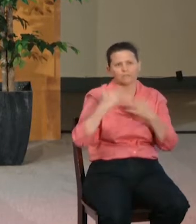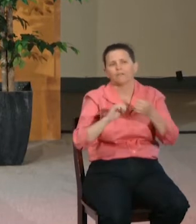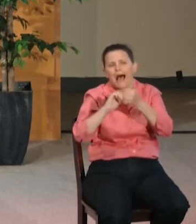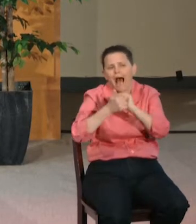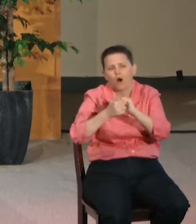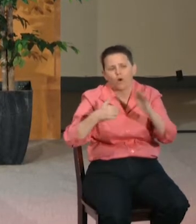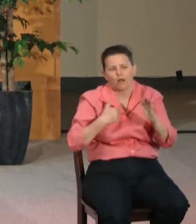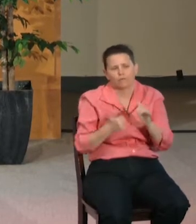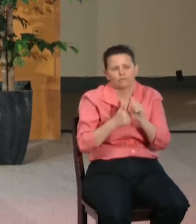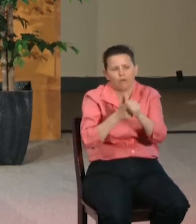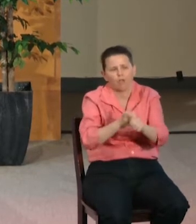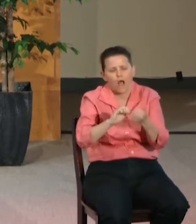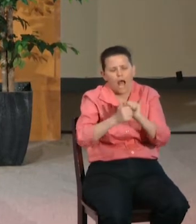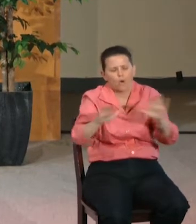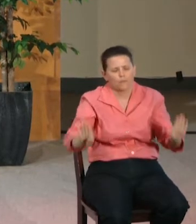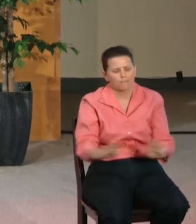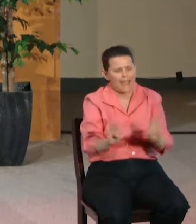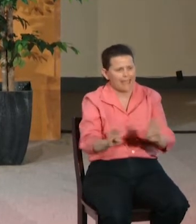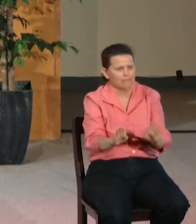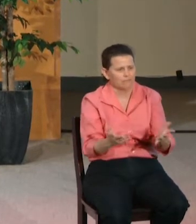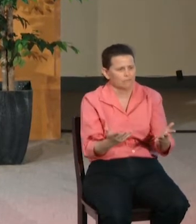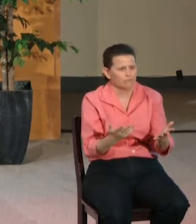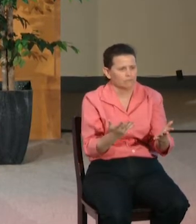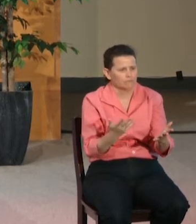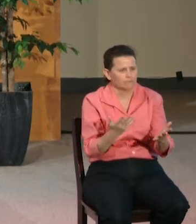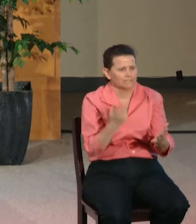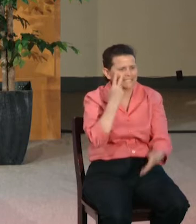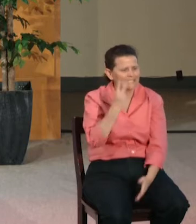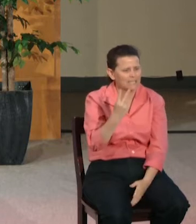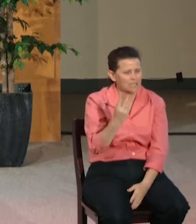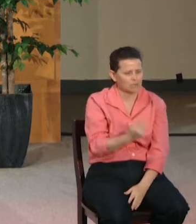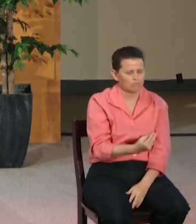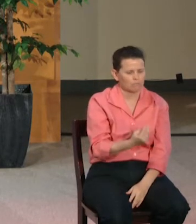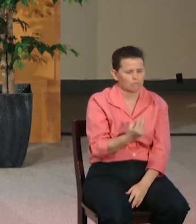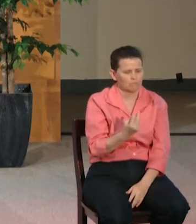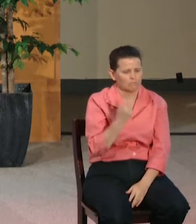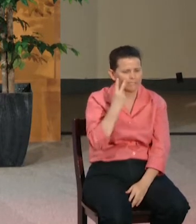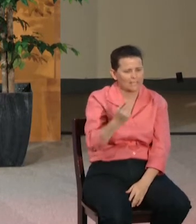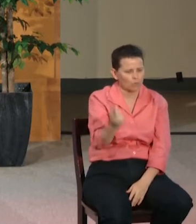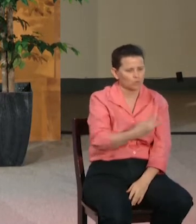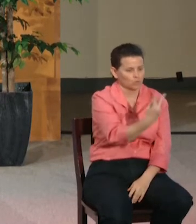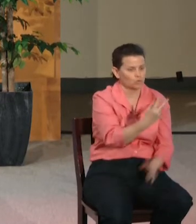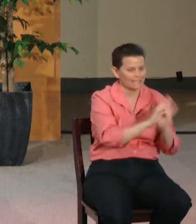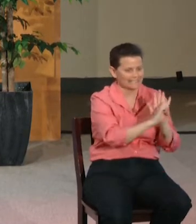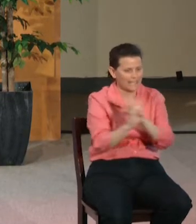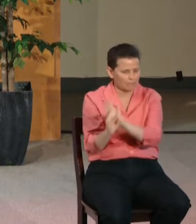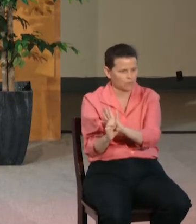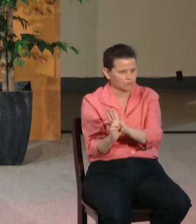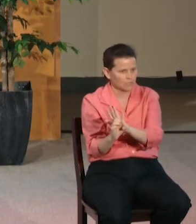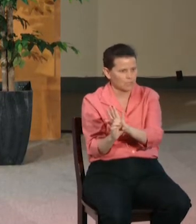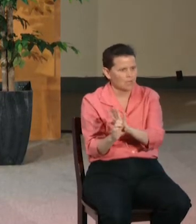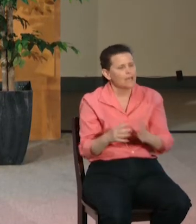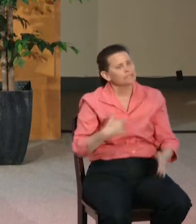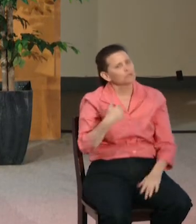behave around that, right? And quite frankly, it wasn't until I was probably in my 40s when I